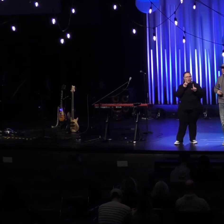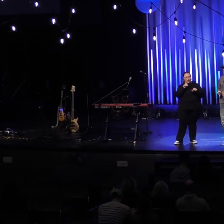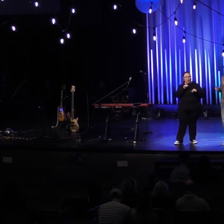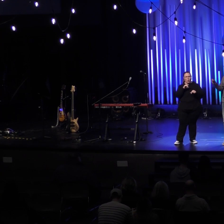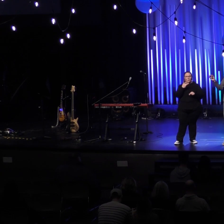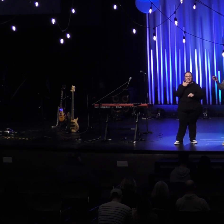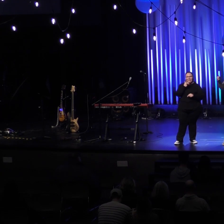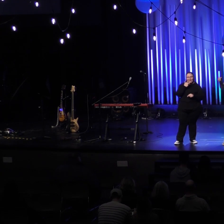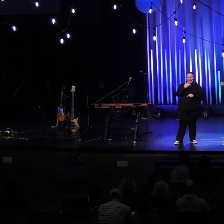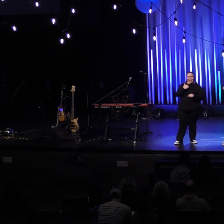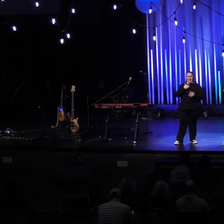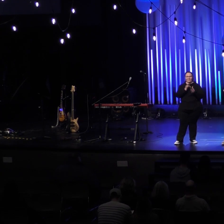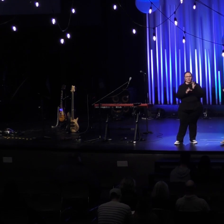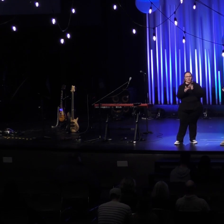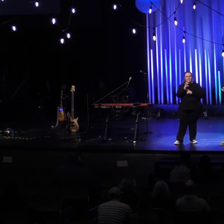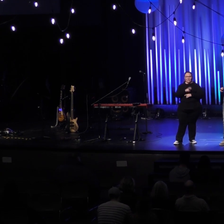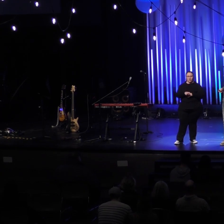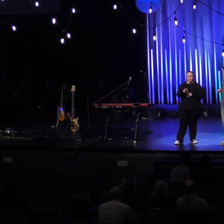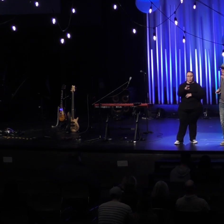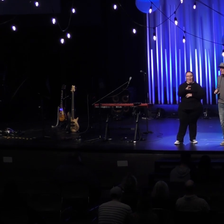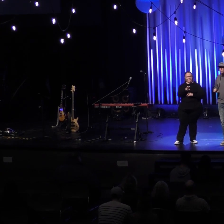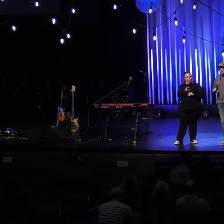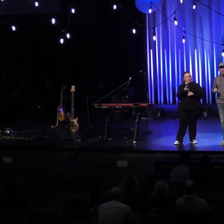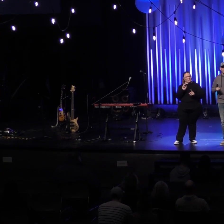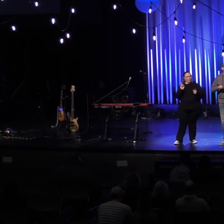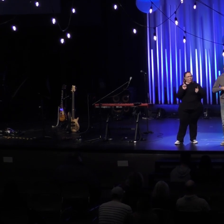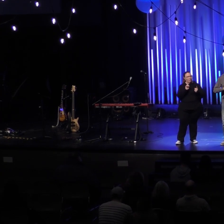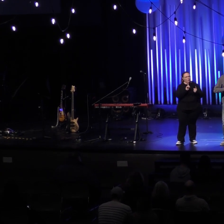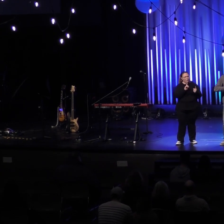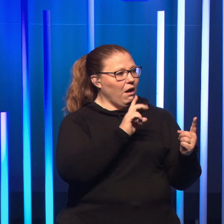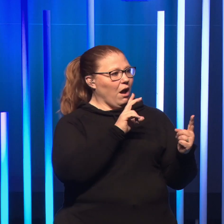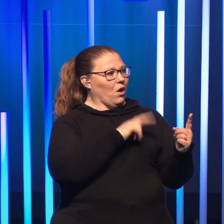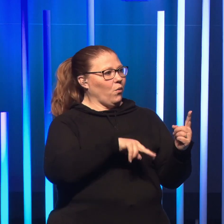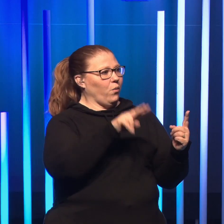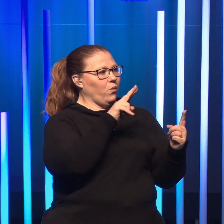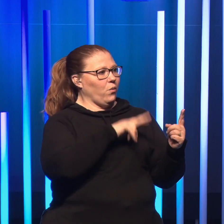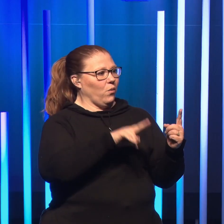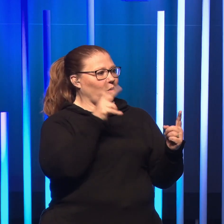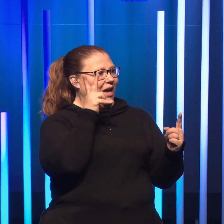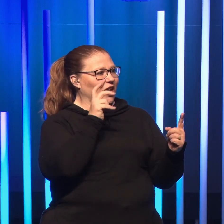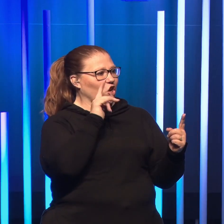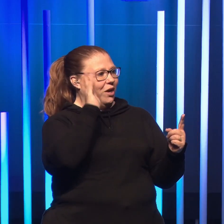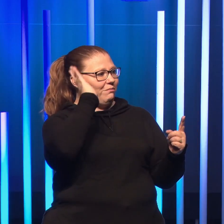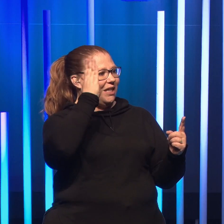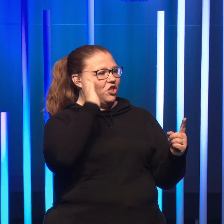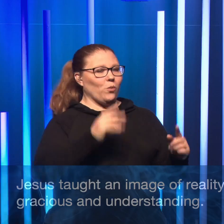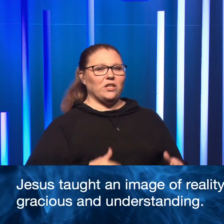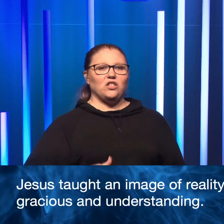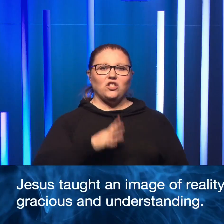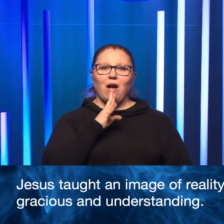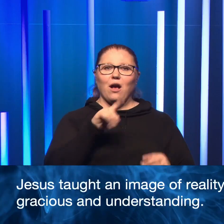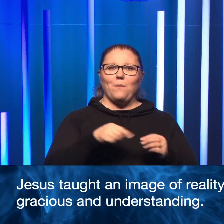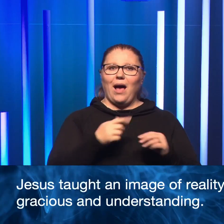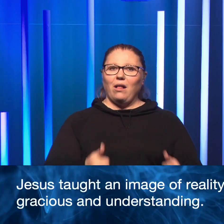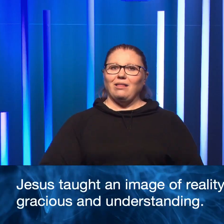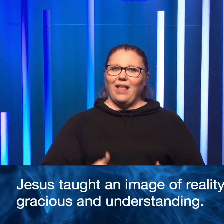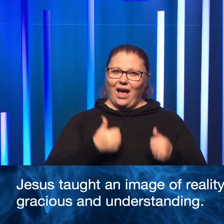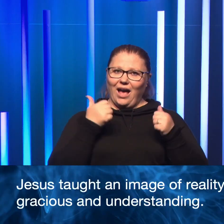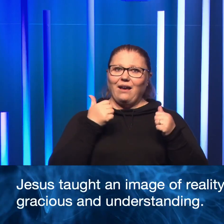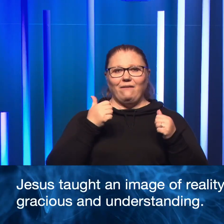so lucky as to have Jesus traveling by and you could go hear him, he would talk about life as ultimately